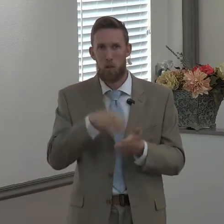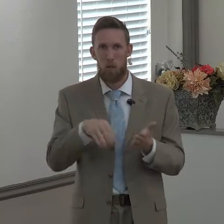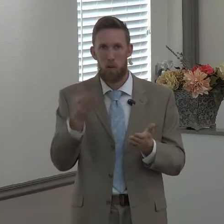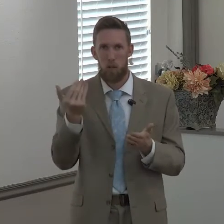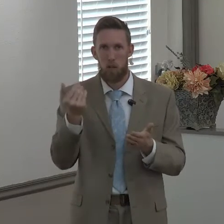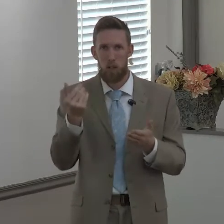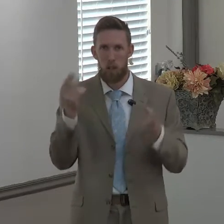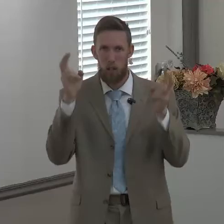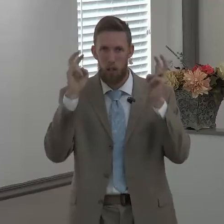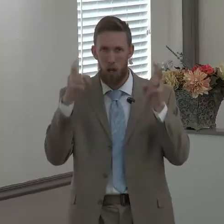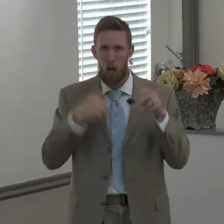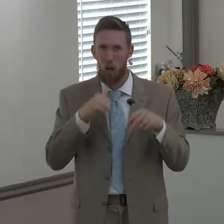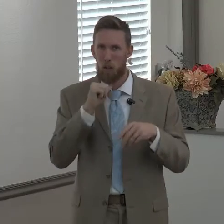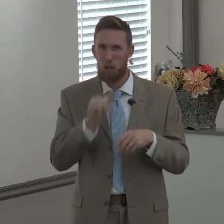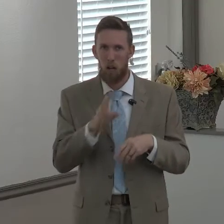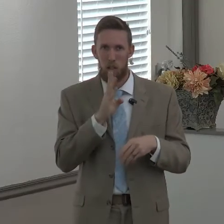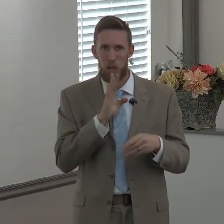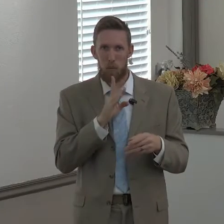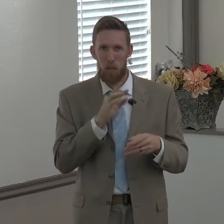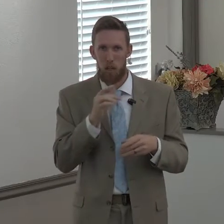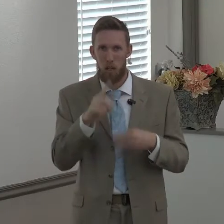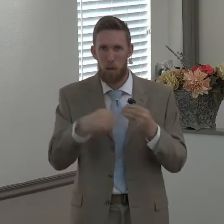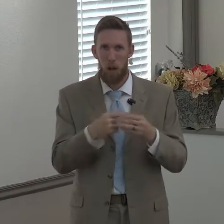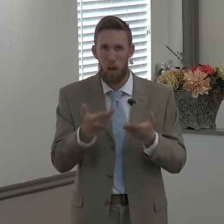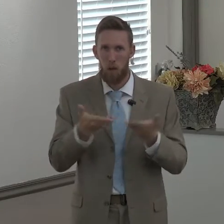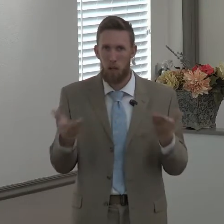they didn't want anything to do with that.